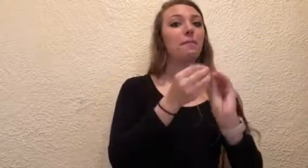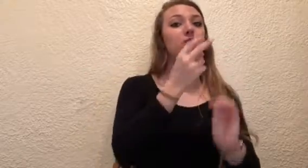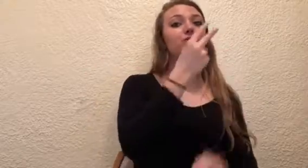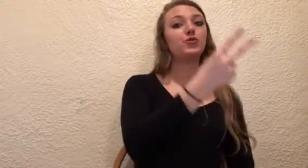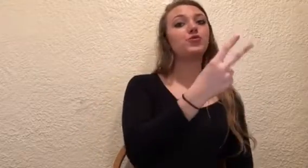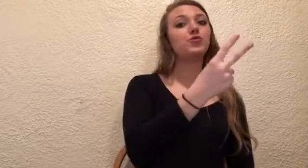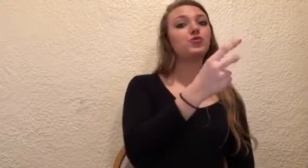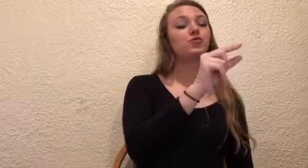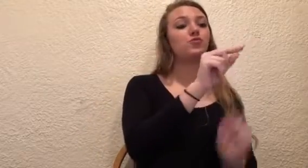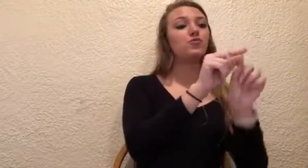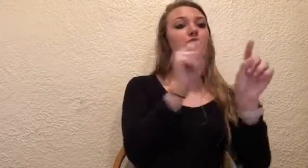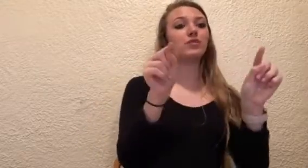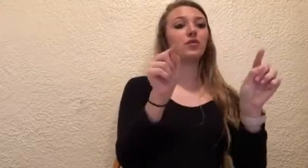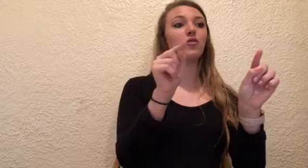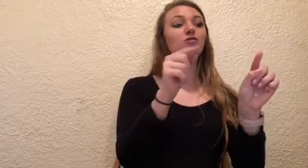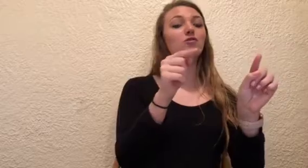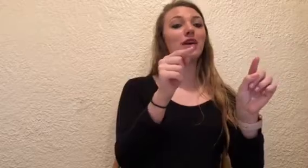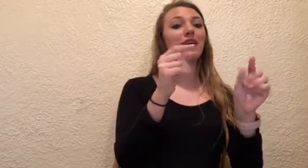number 2 so we can begin our discussion.